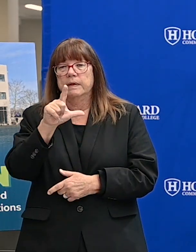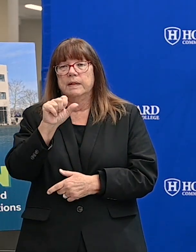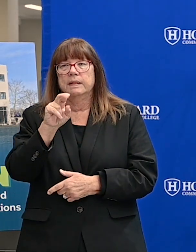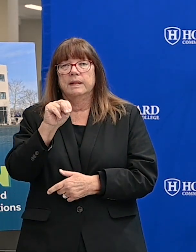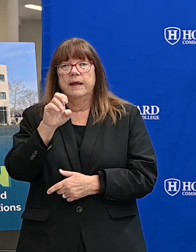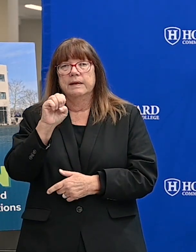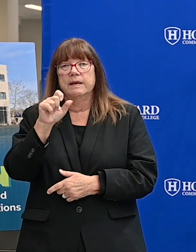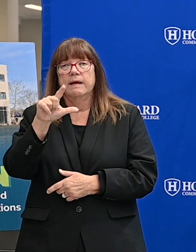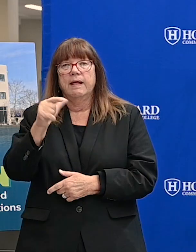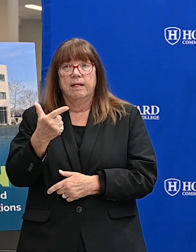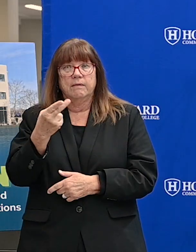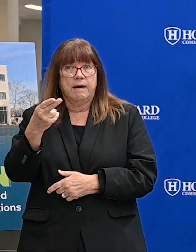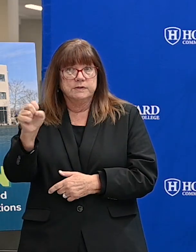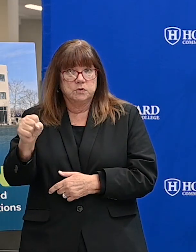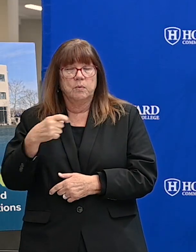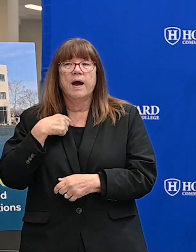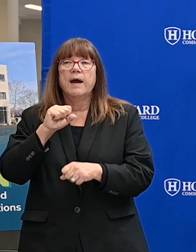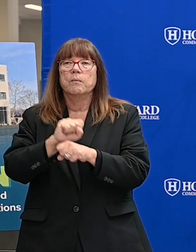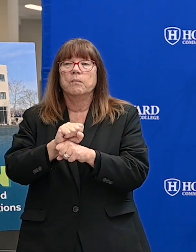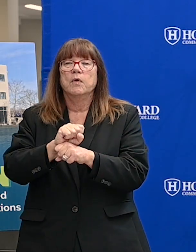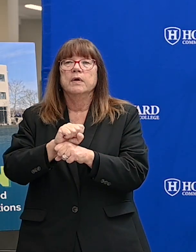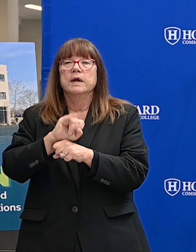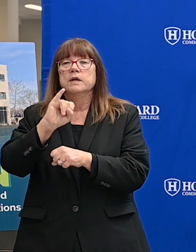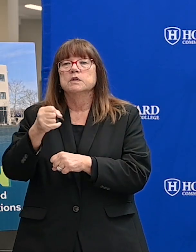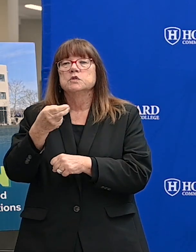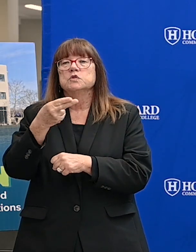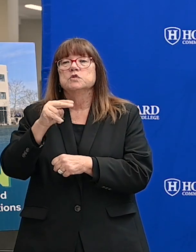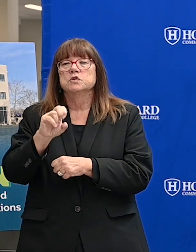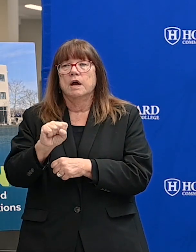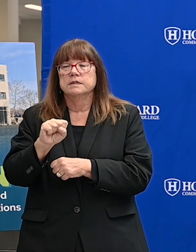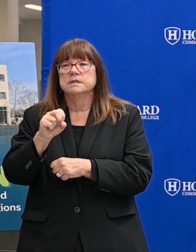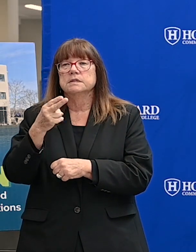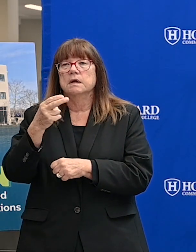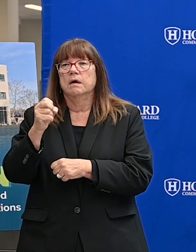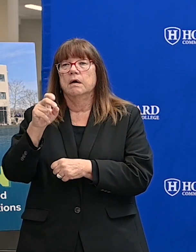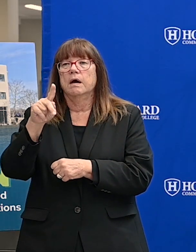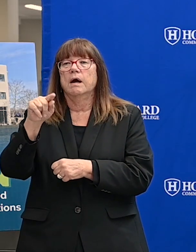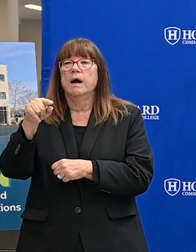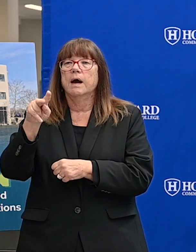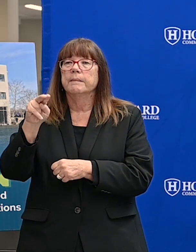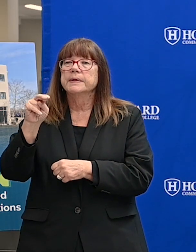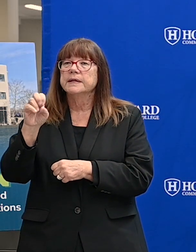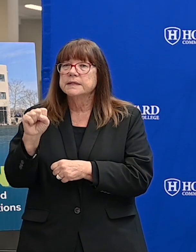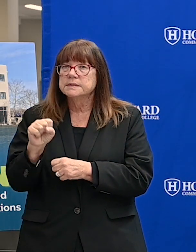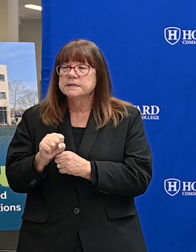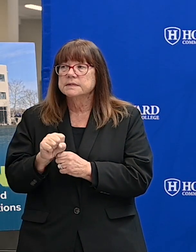School. I work at John Hopkins